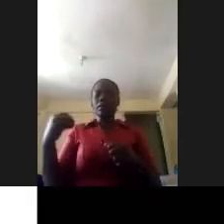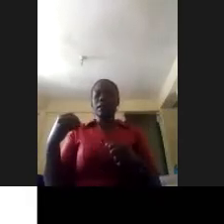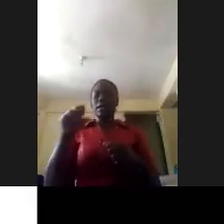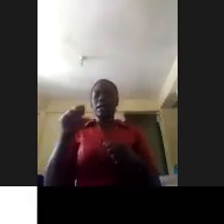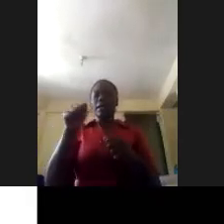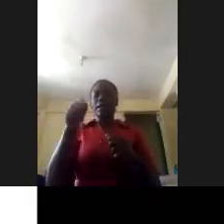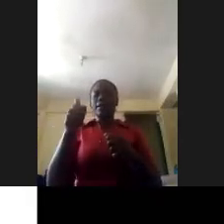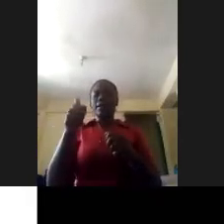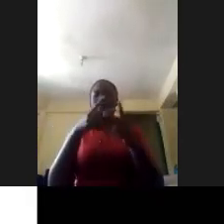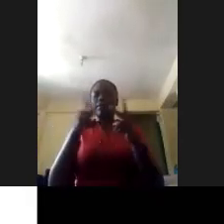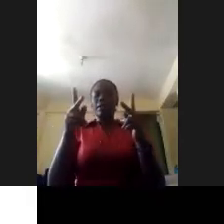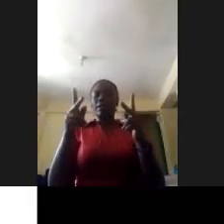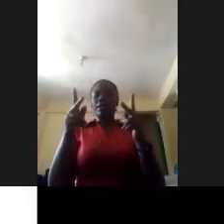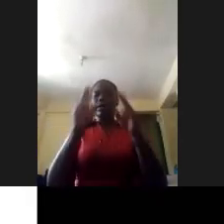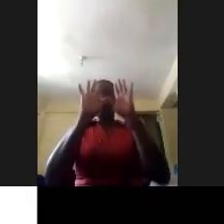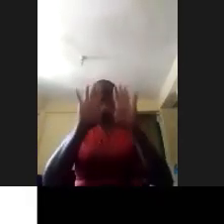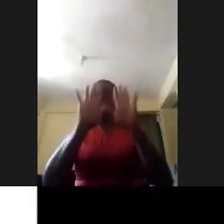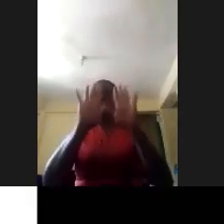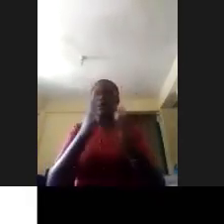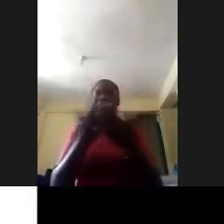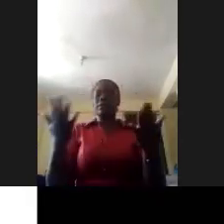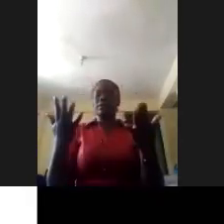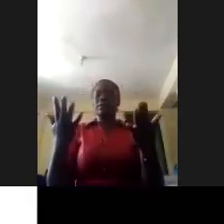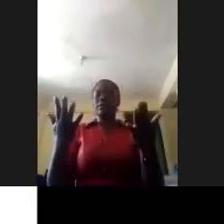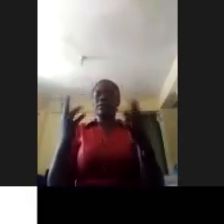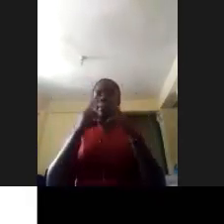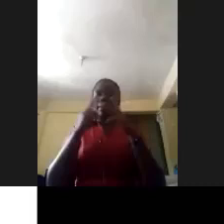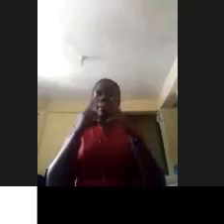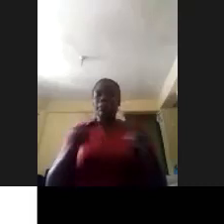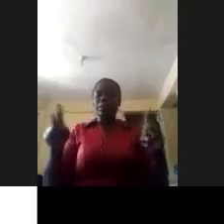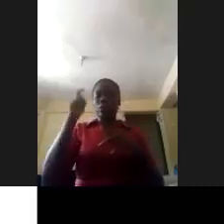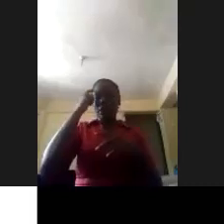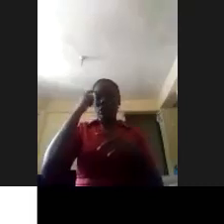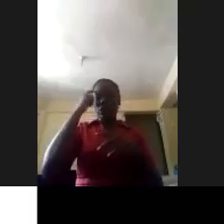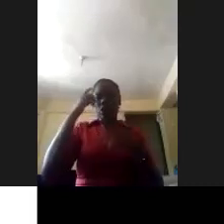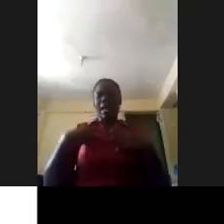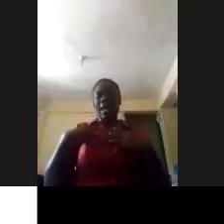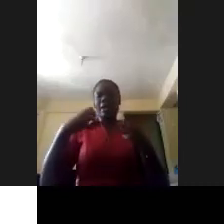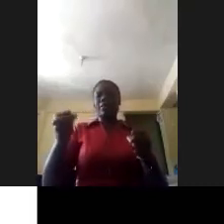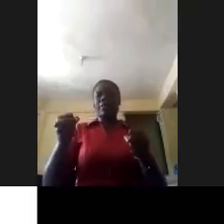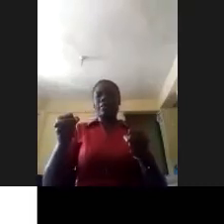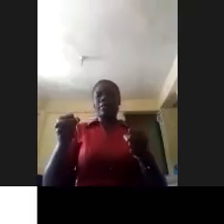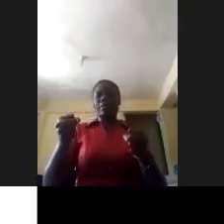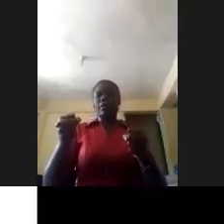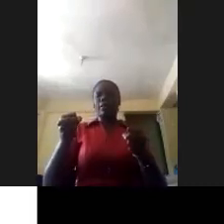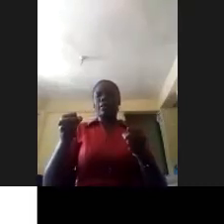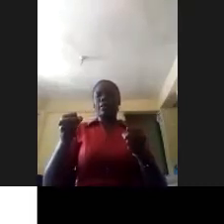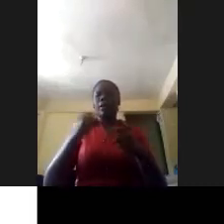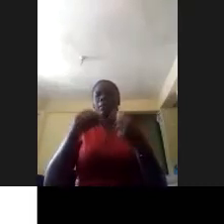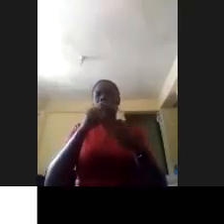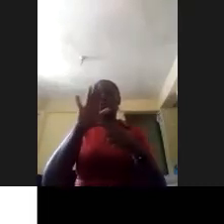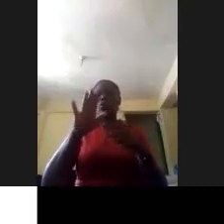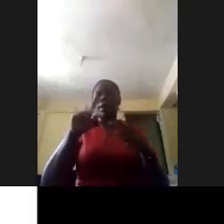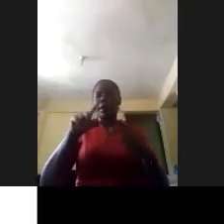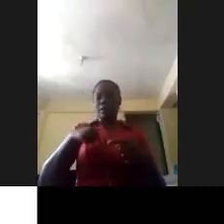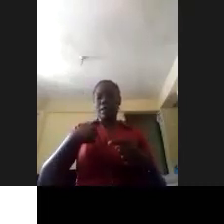very central, a crucial piece to mental health is emotional regulation. And one